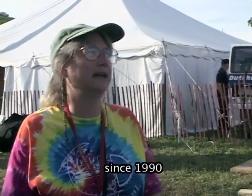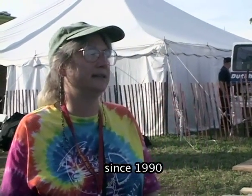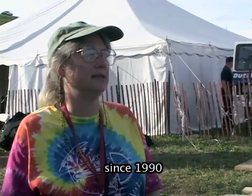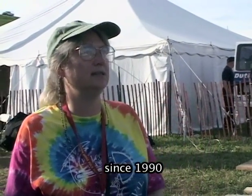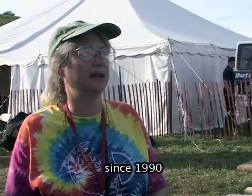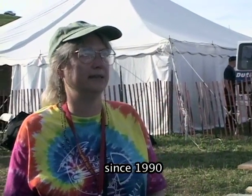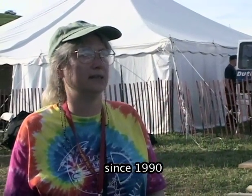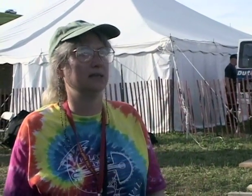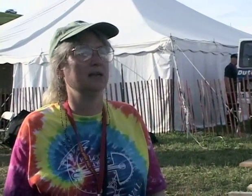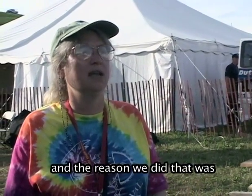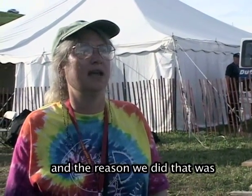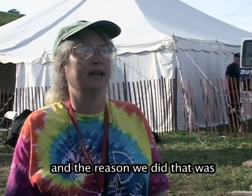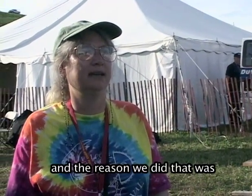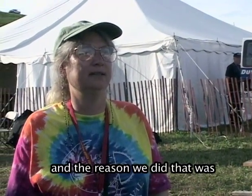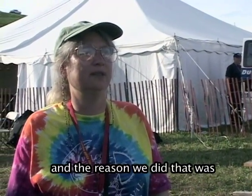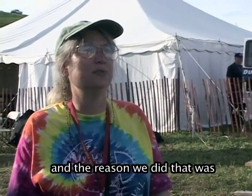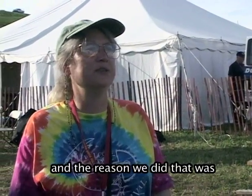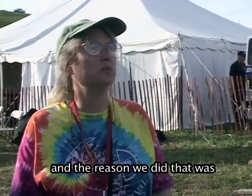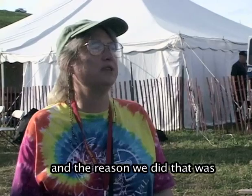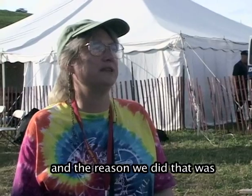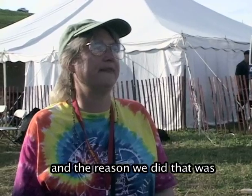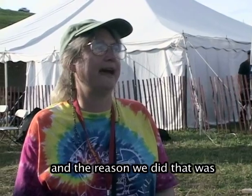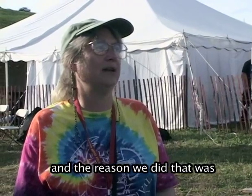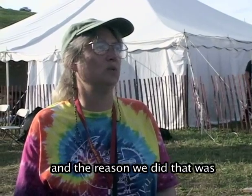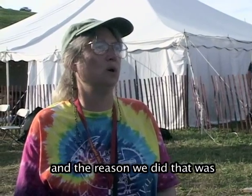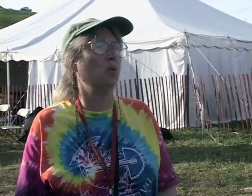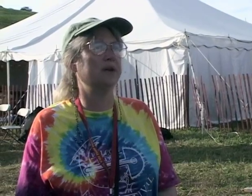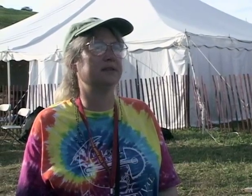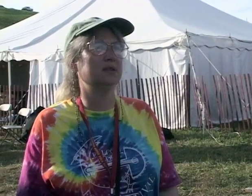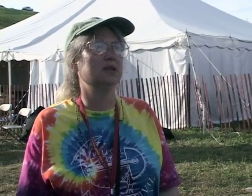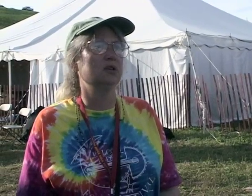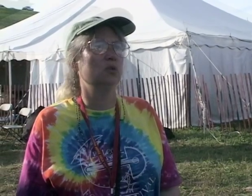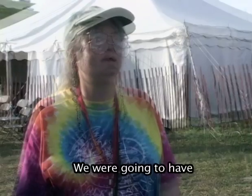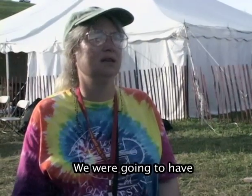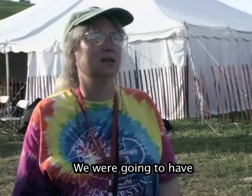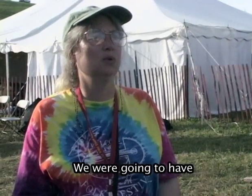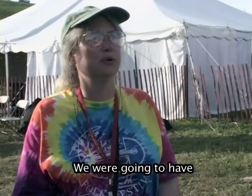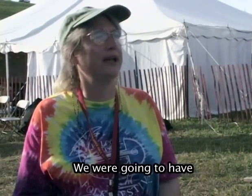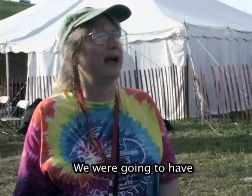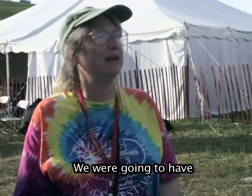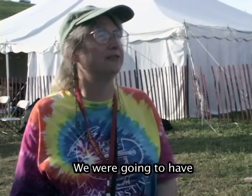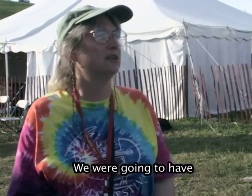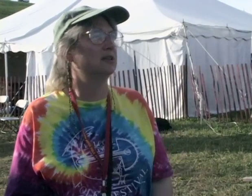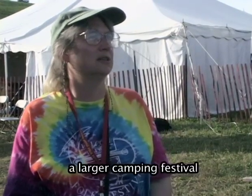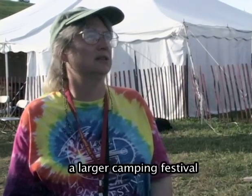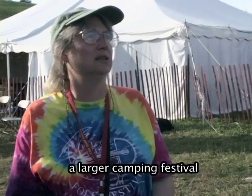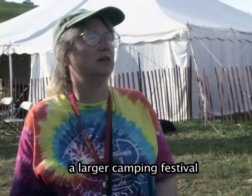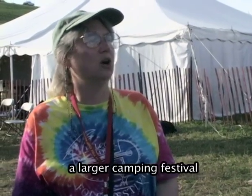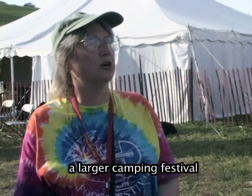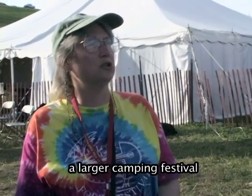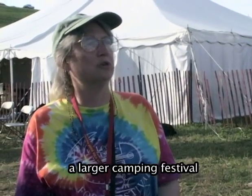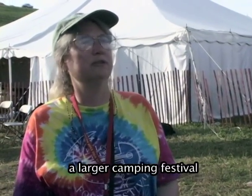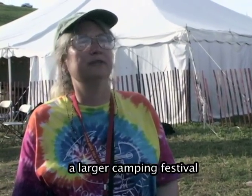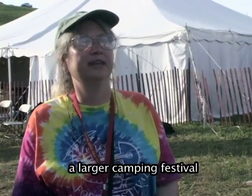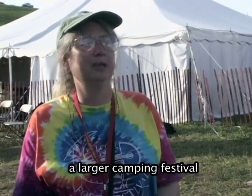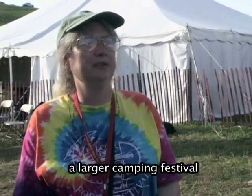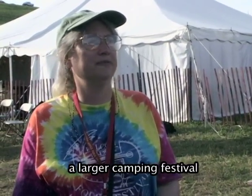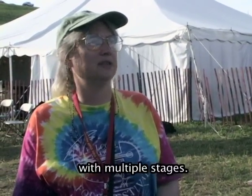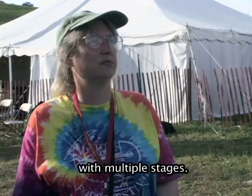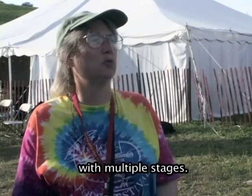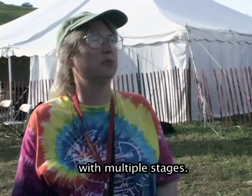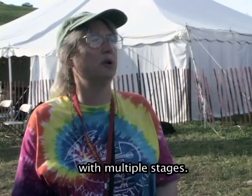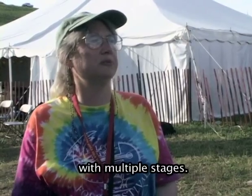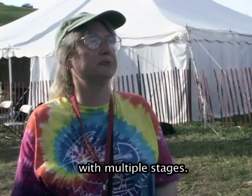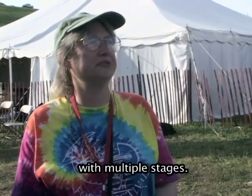since 1990, and the reason we did that was we were going to have a larger